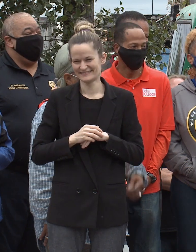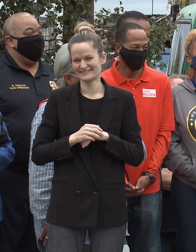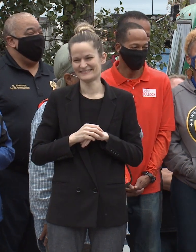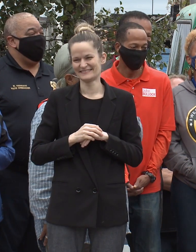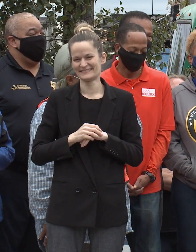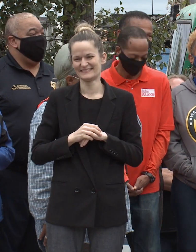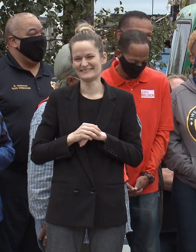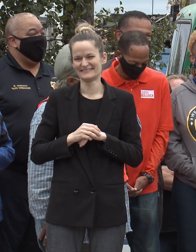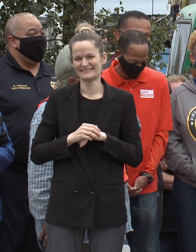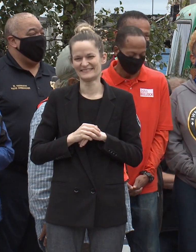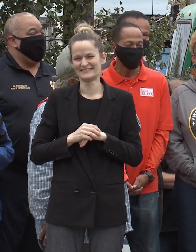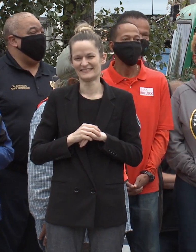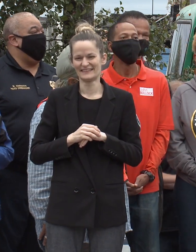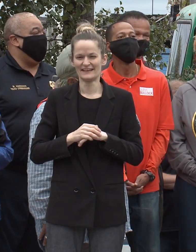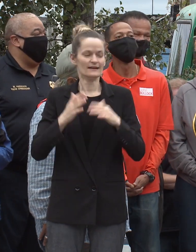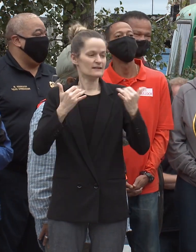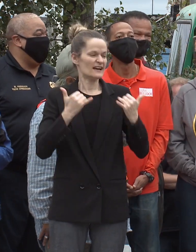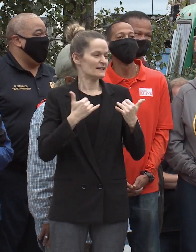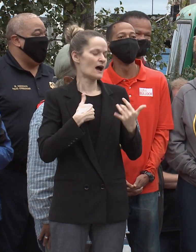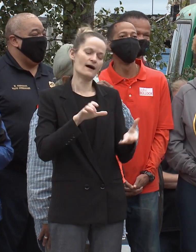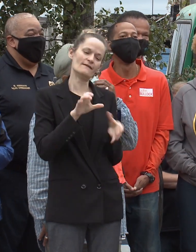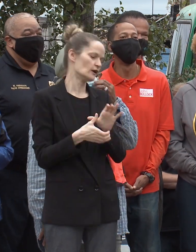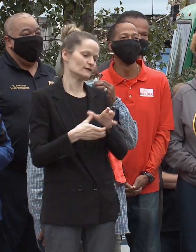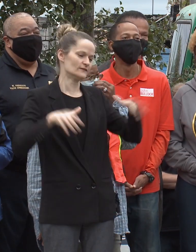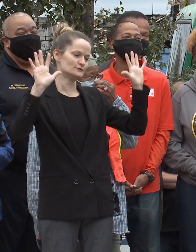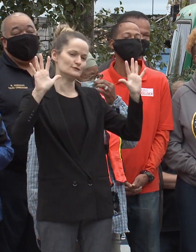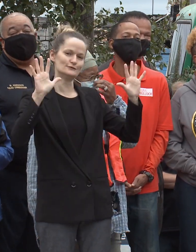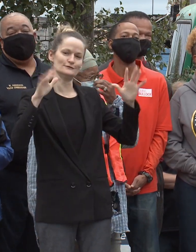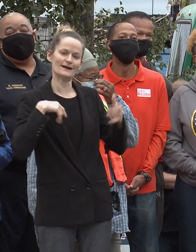I am now converted, right?